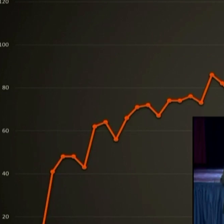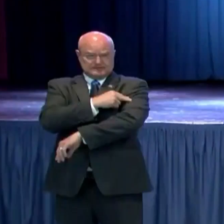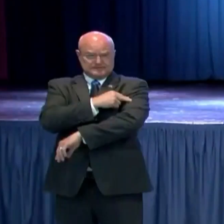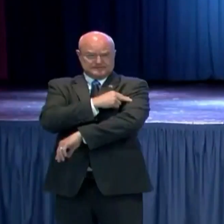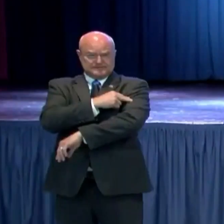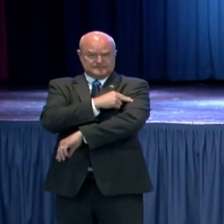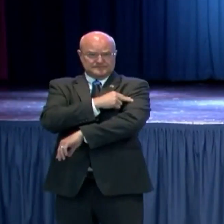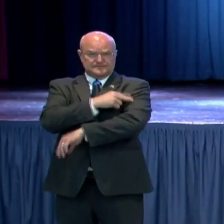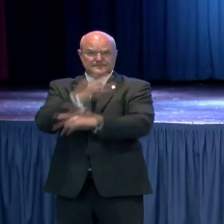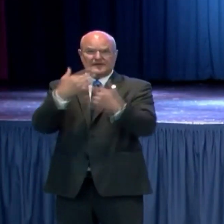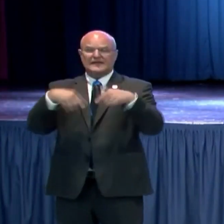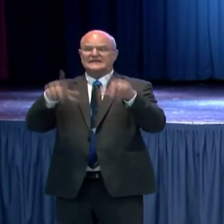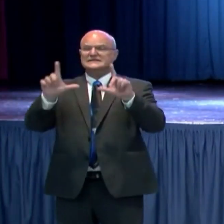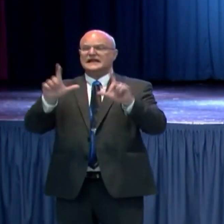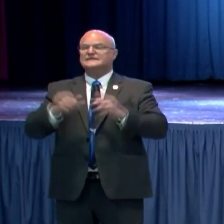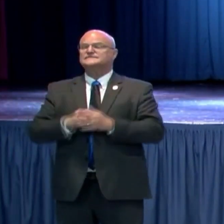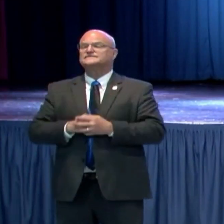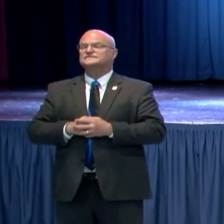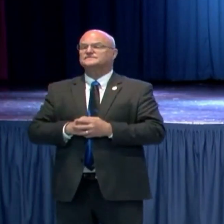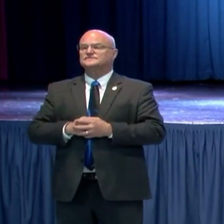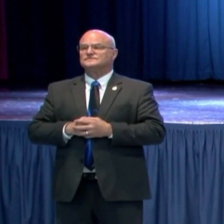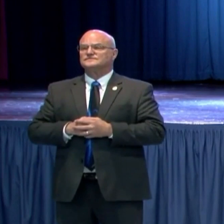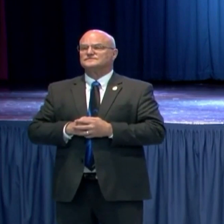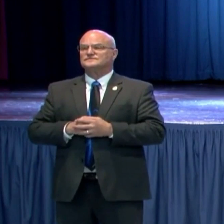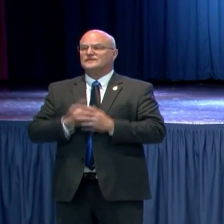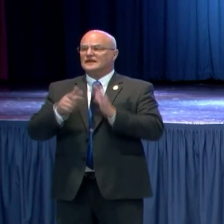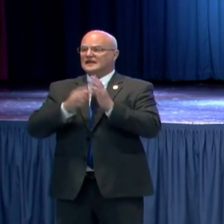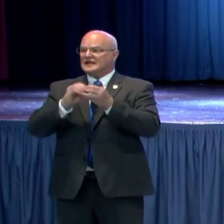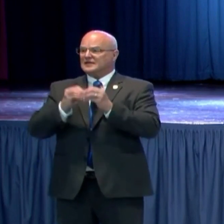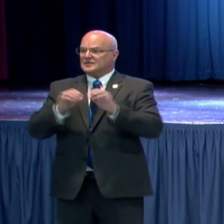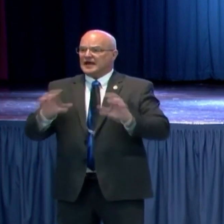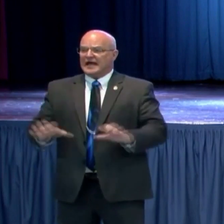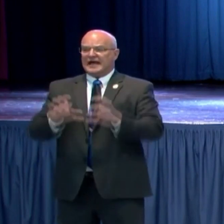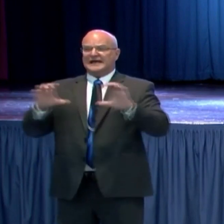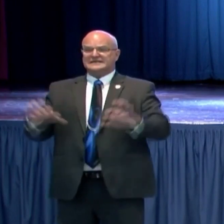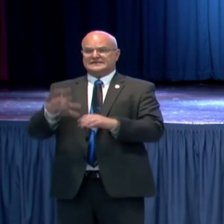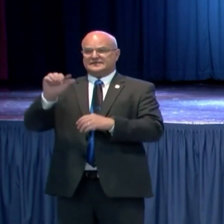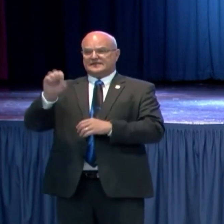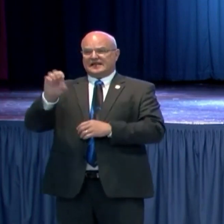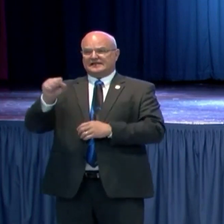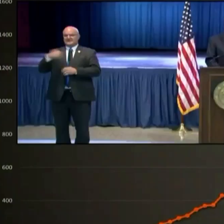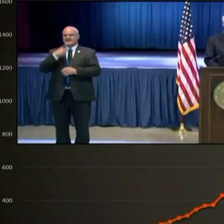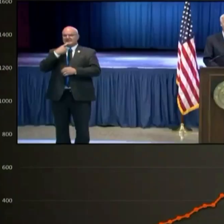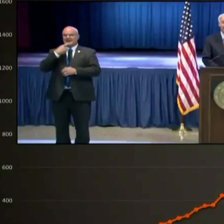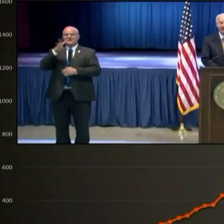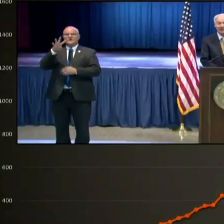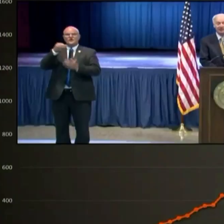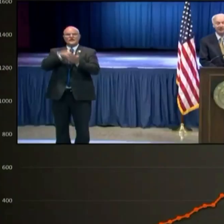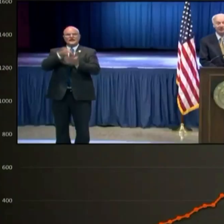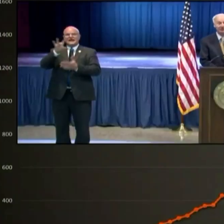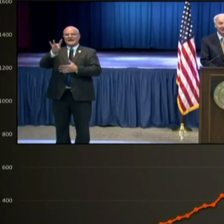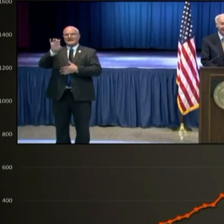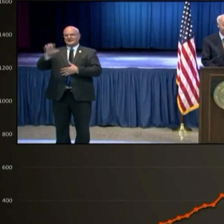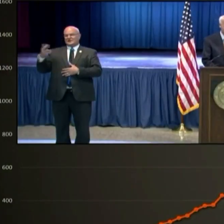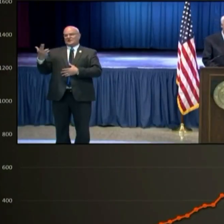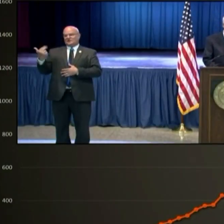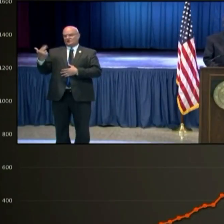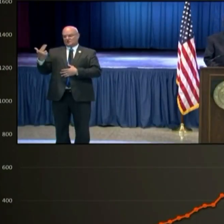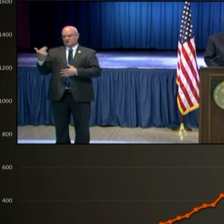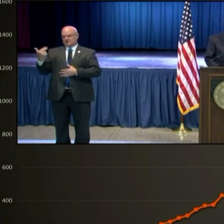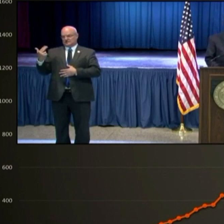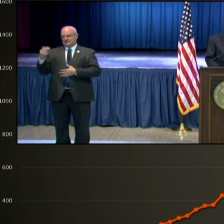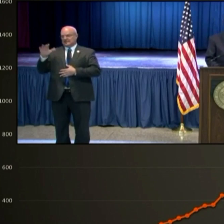hospitalizations. Go to the next slide. This is the number of active cases, and I mentioned that we had